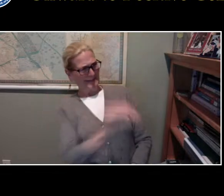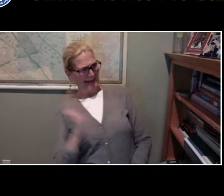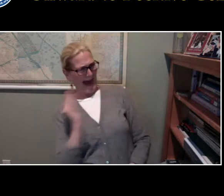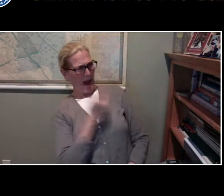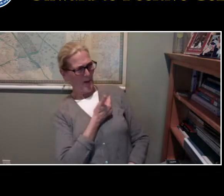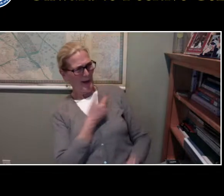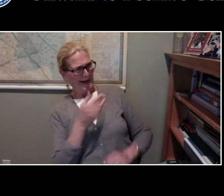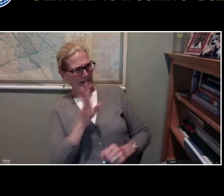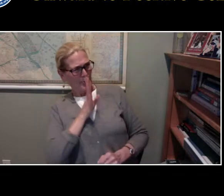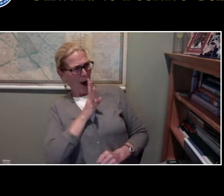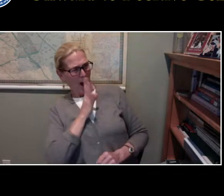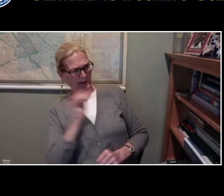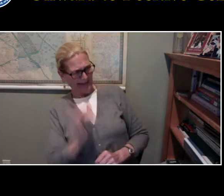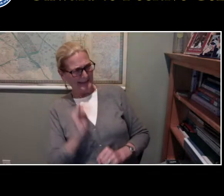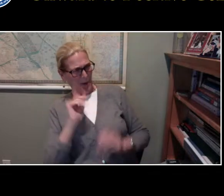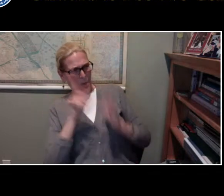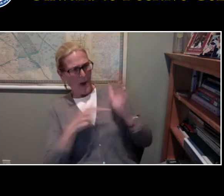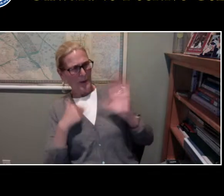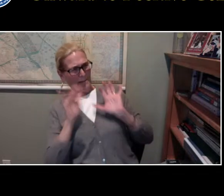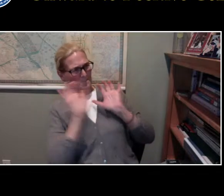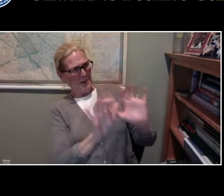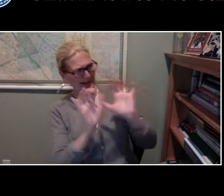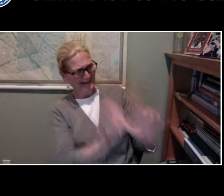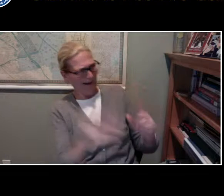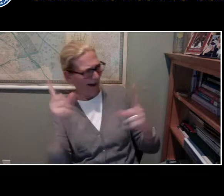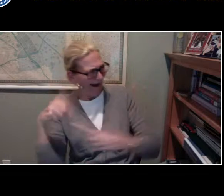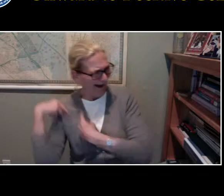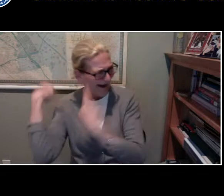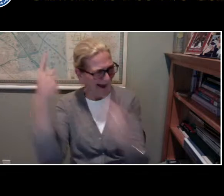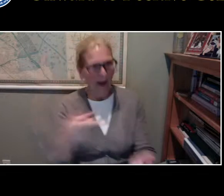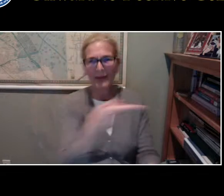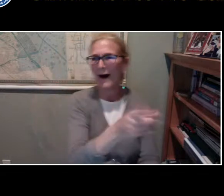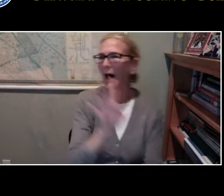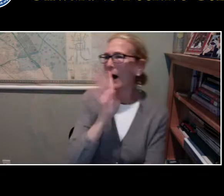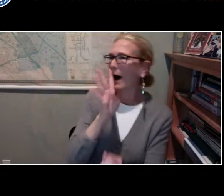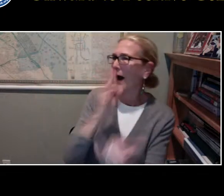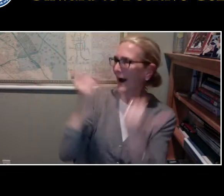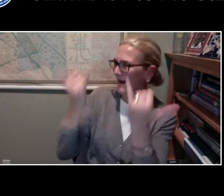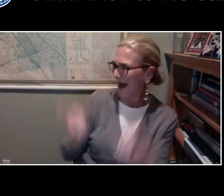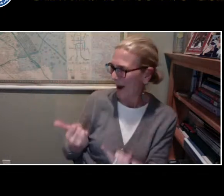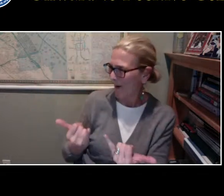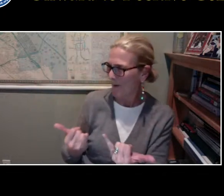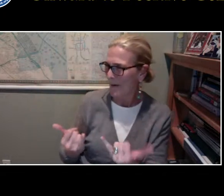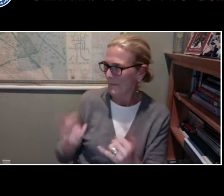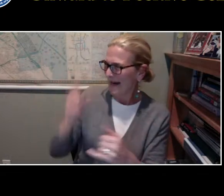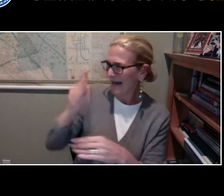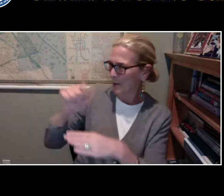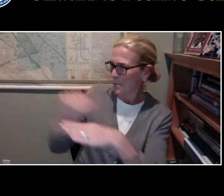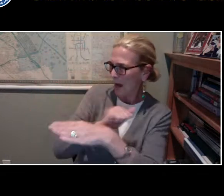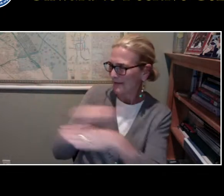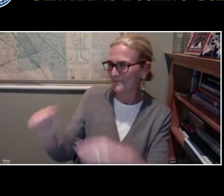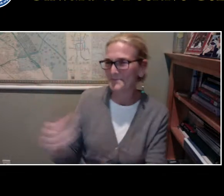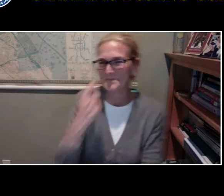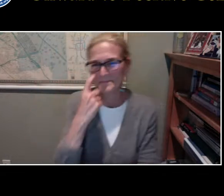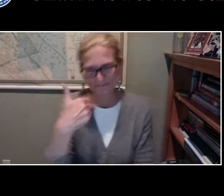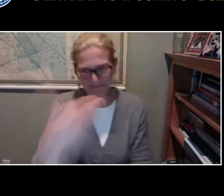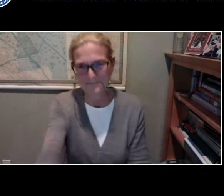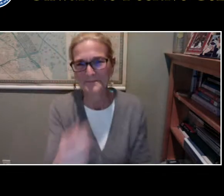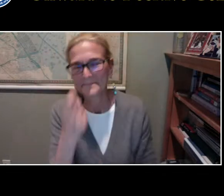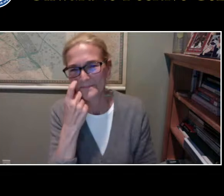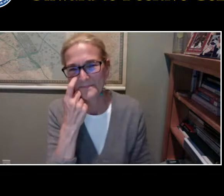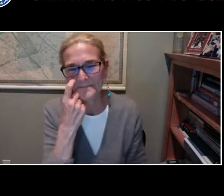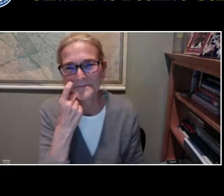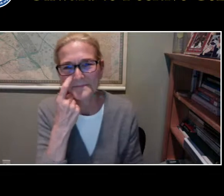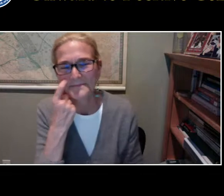role models. They need deaf role models. And it feels like they're taking the words right out of my mouth. That's what we've been